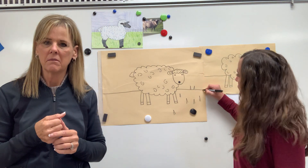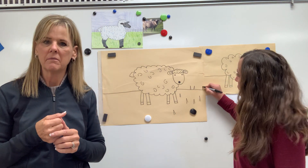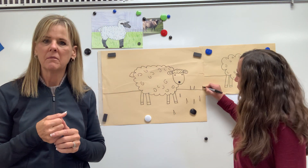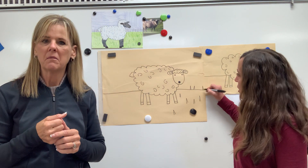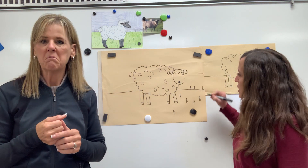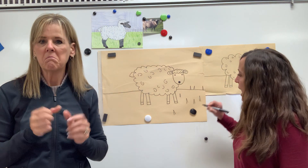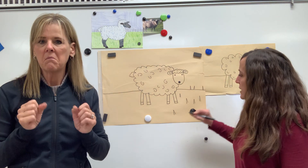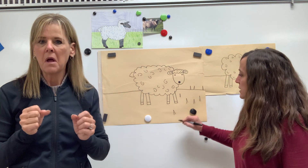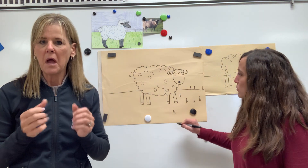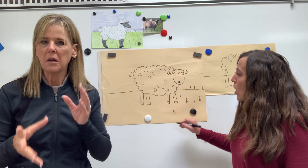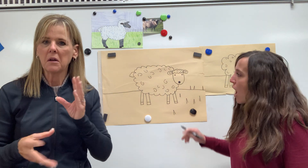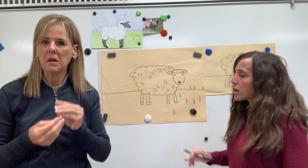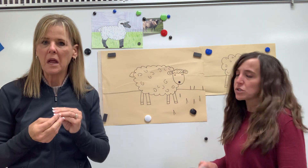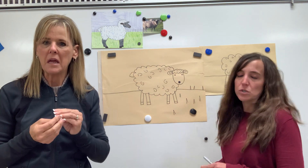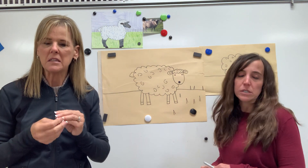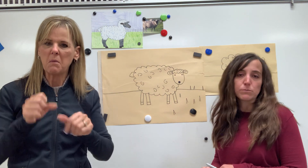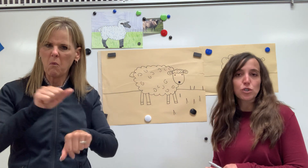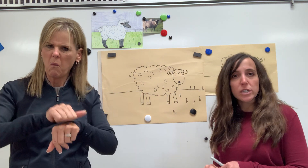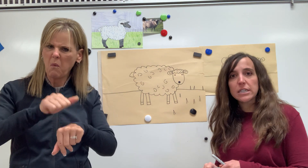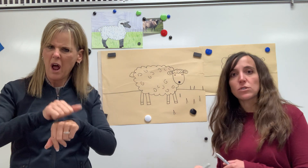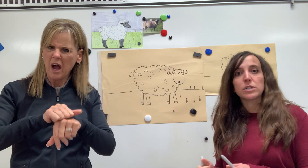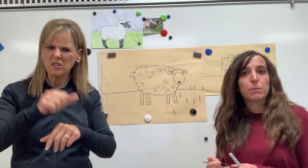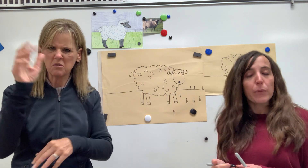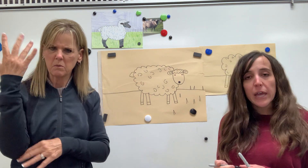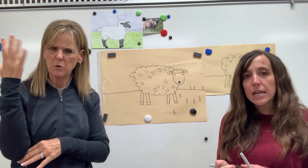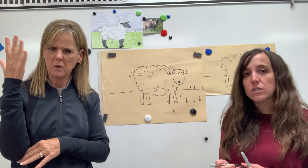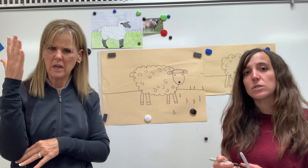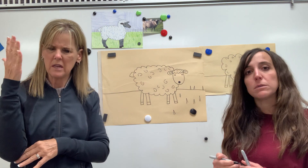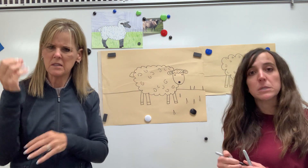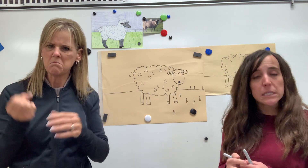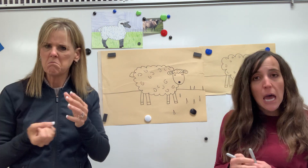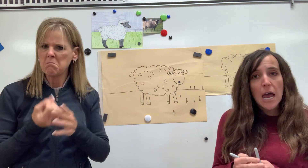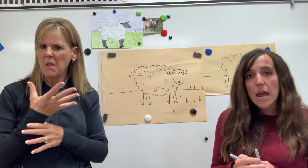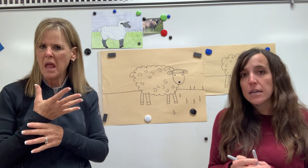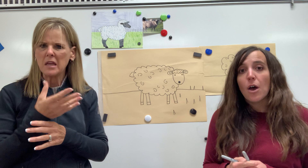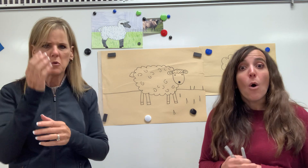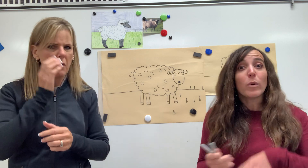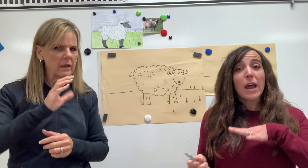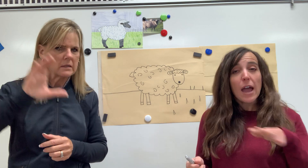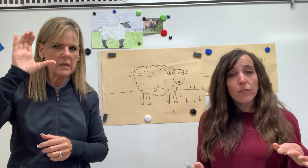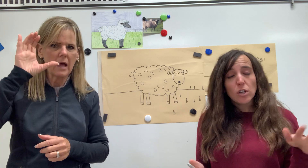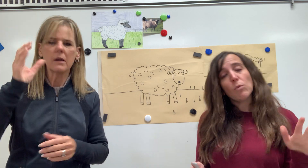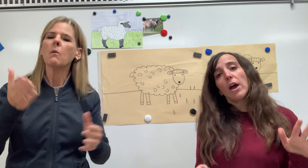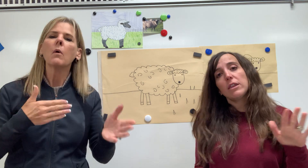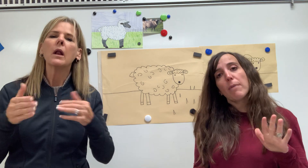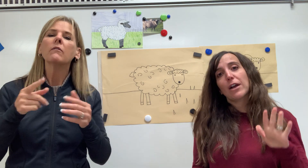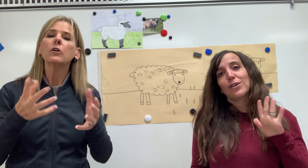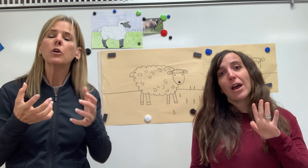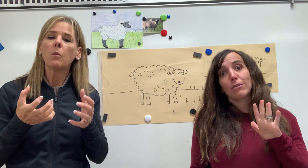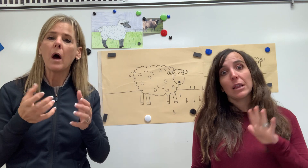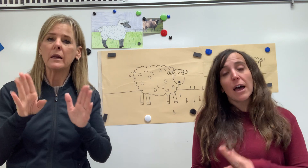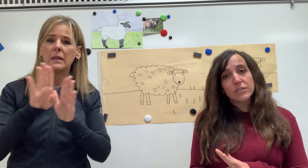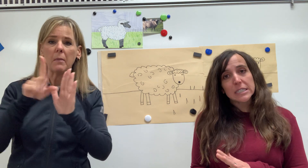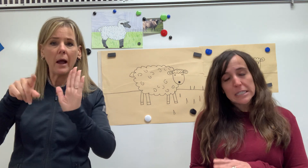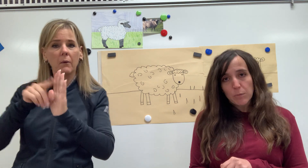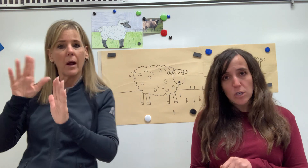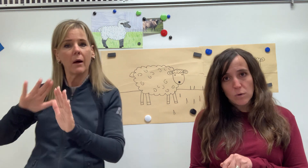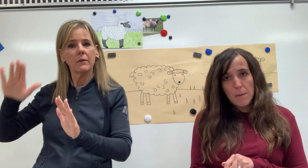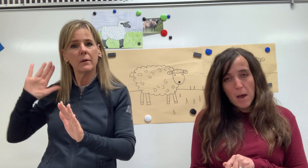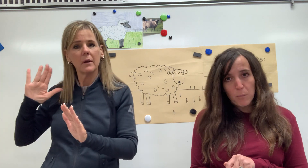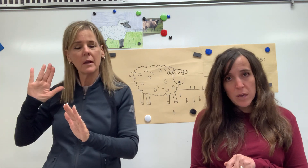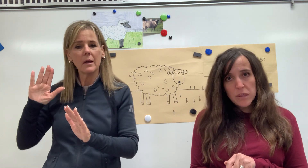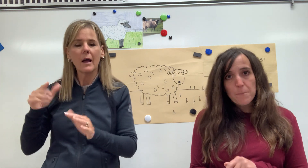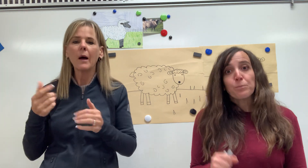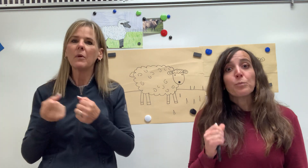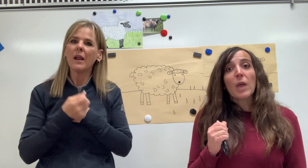lunch. I could add some rocks or some trees or some plants or some sun, whatever you want in the background. I would love to see what you